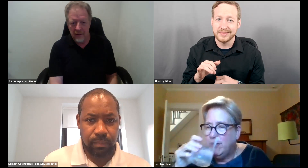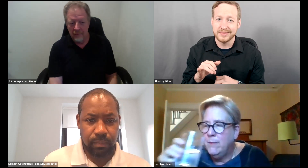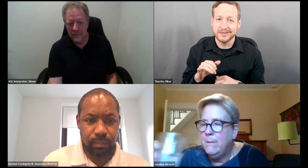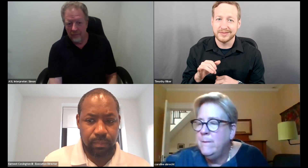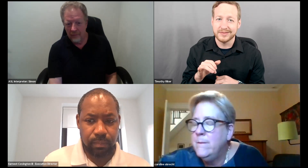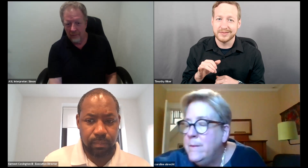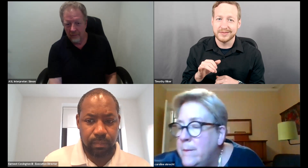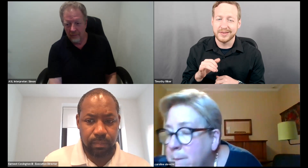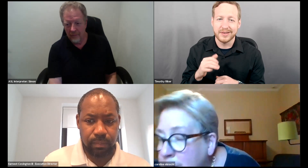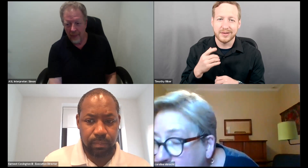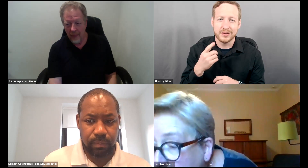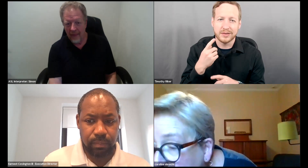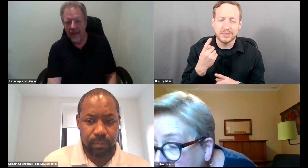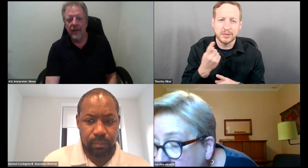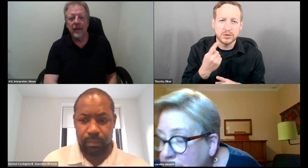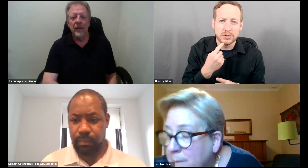Betsy?